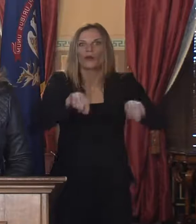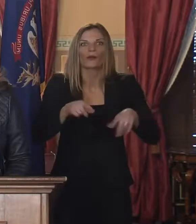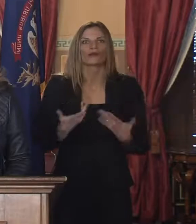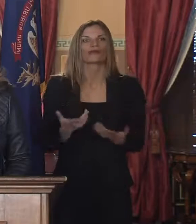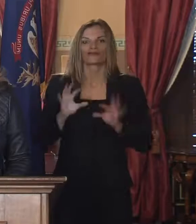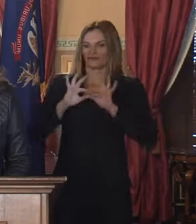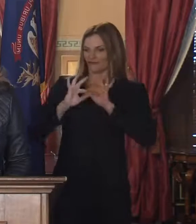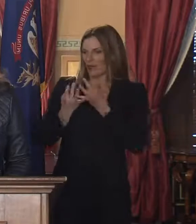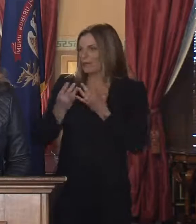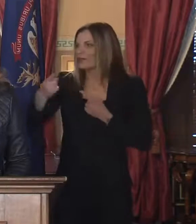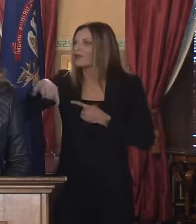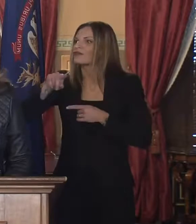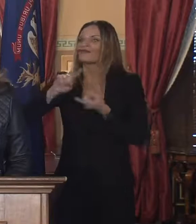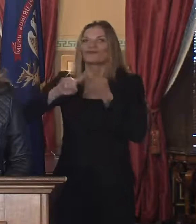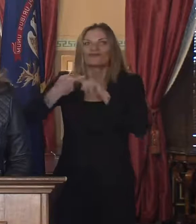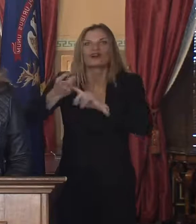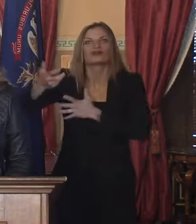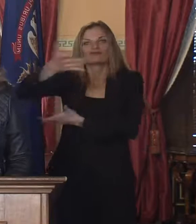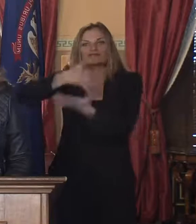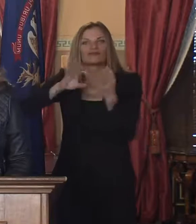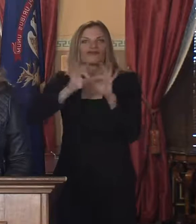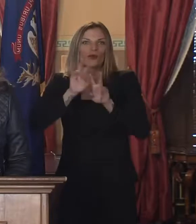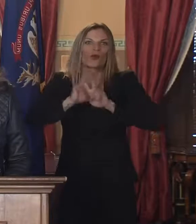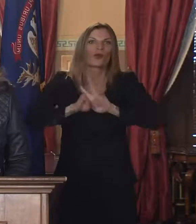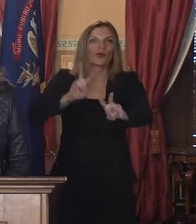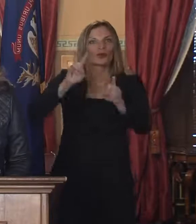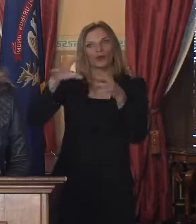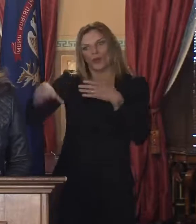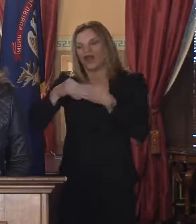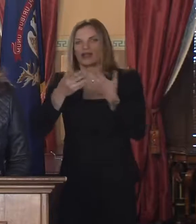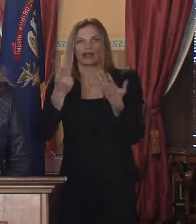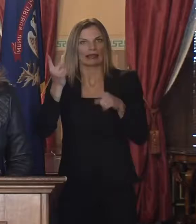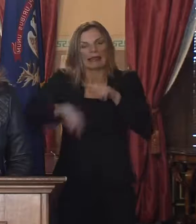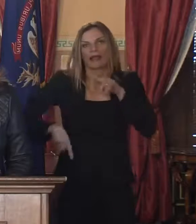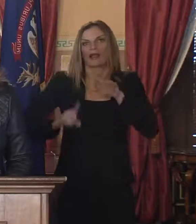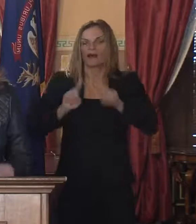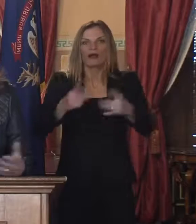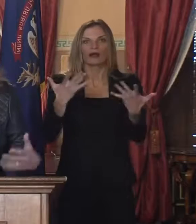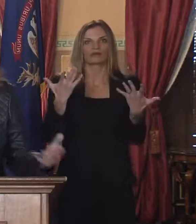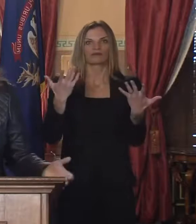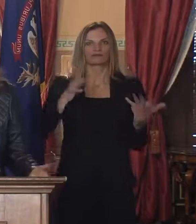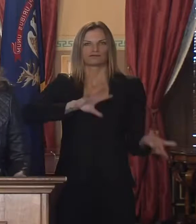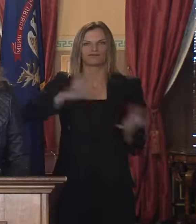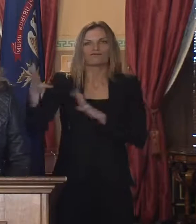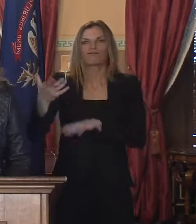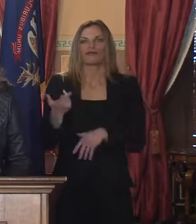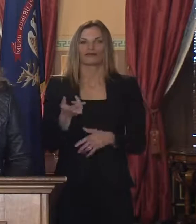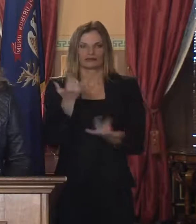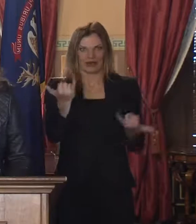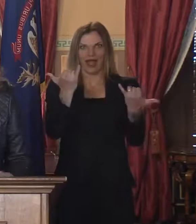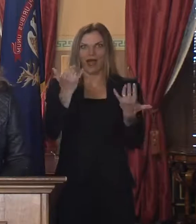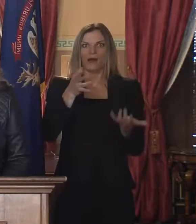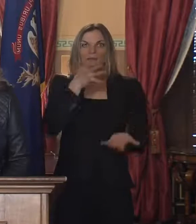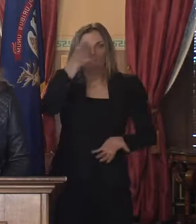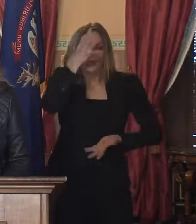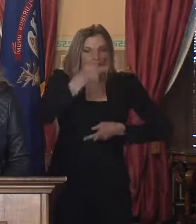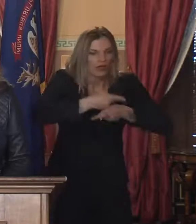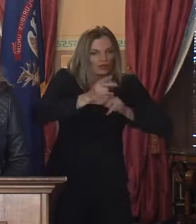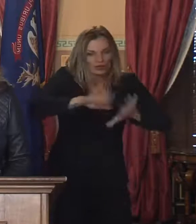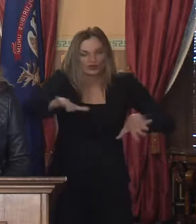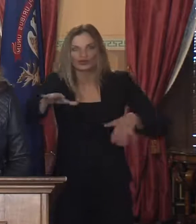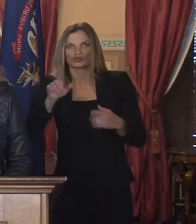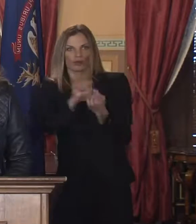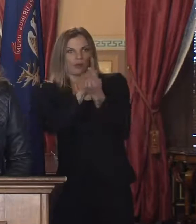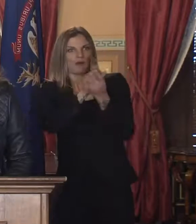funerals. I think about all the moms who are working from home, making breakfast every day, logging their kids onto their Zoom class, and doing the